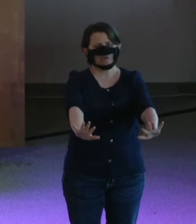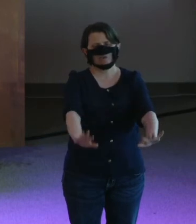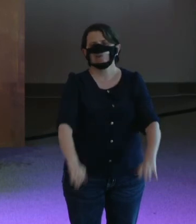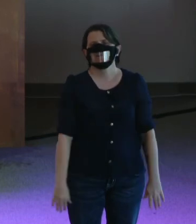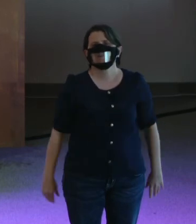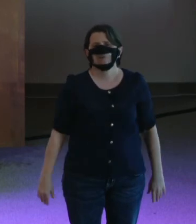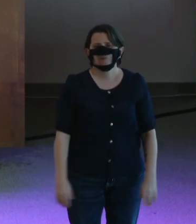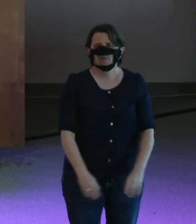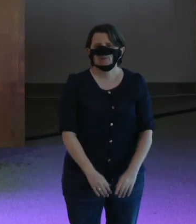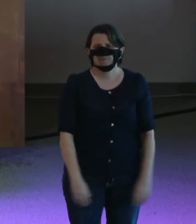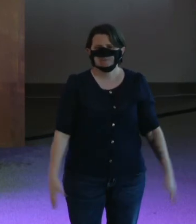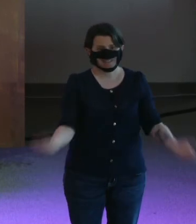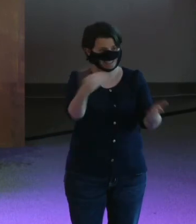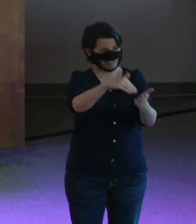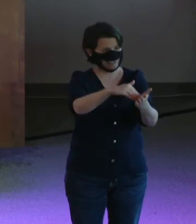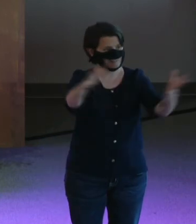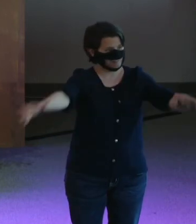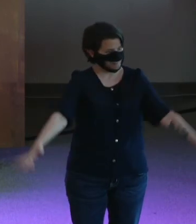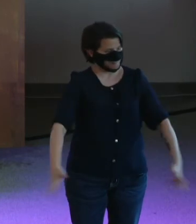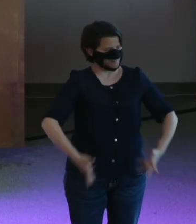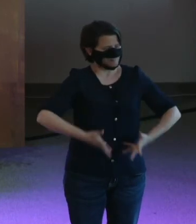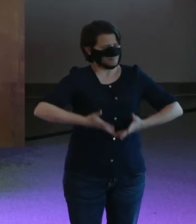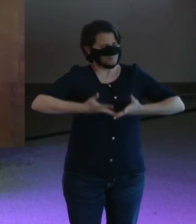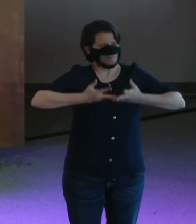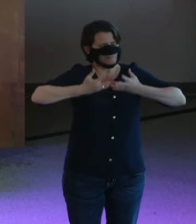One more time. Deep breath in